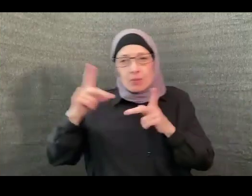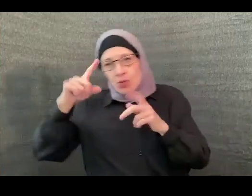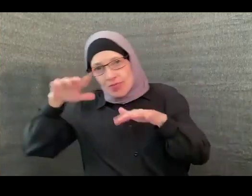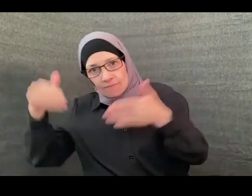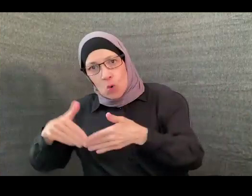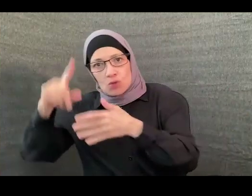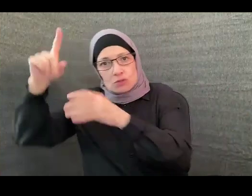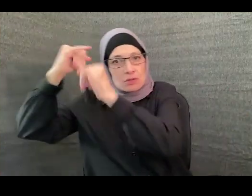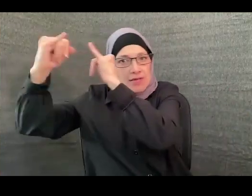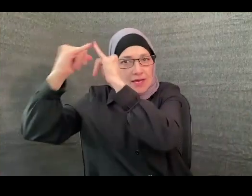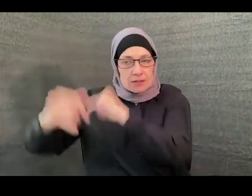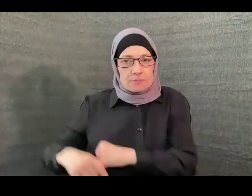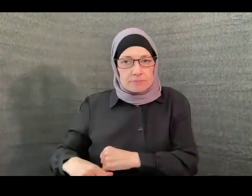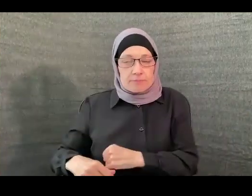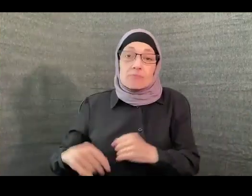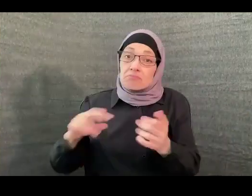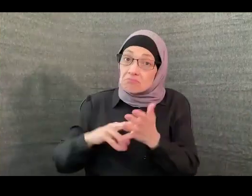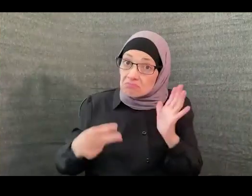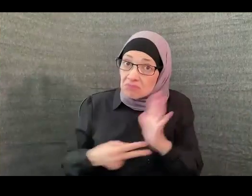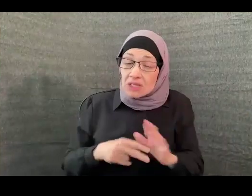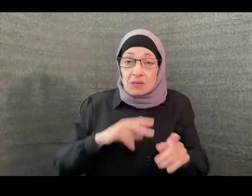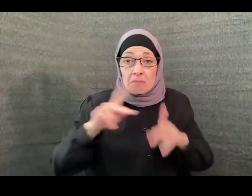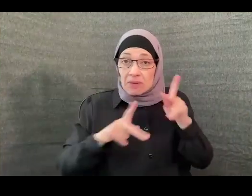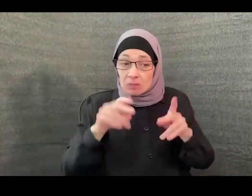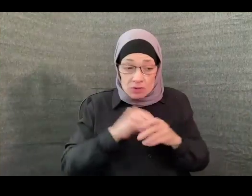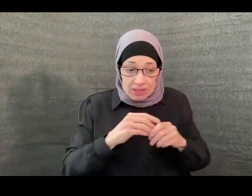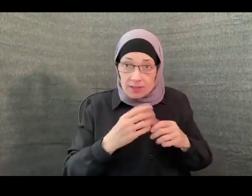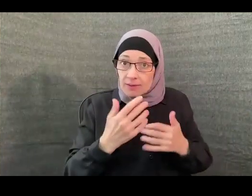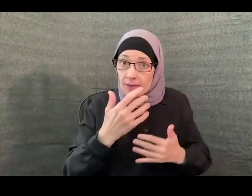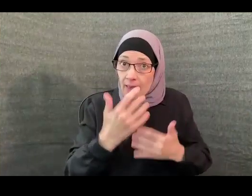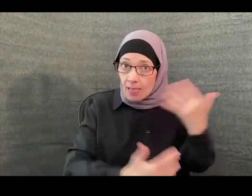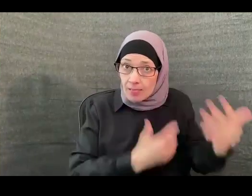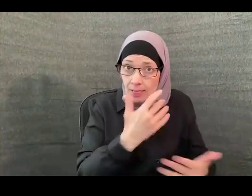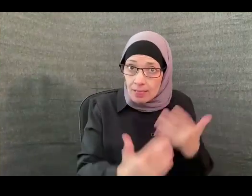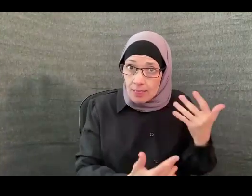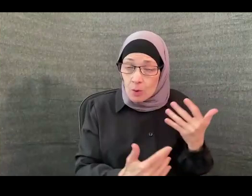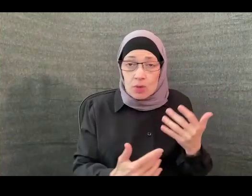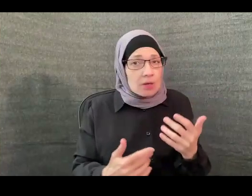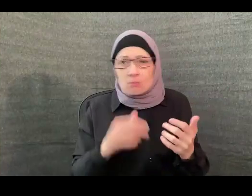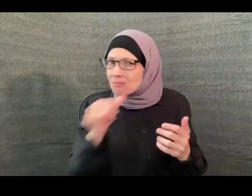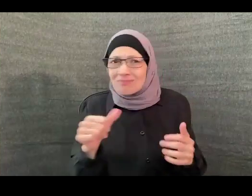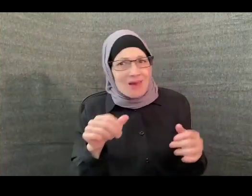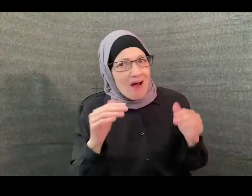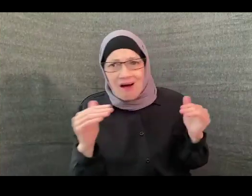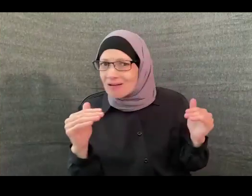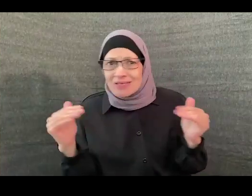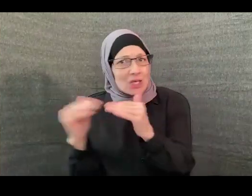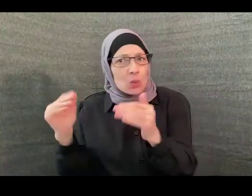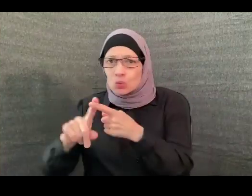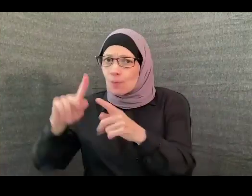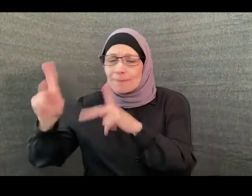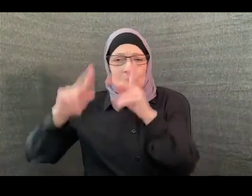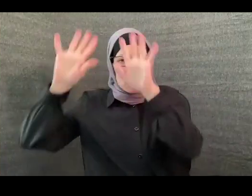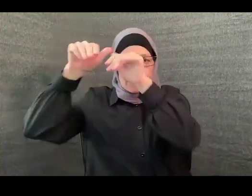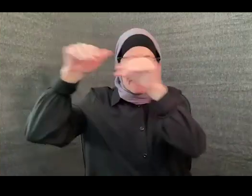can never be equal to people who are ending up in paradise. The people